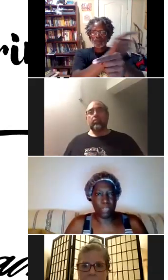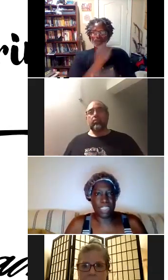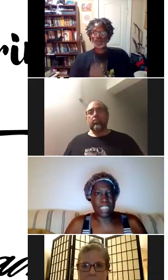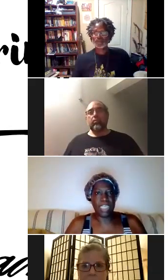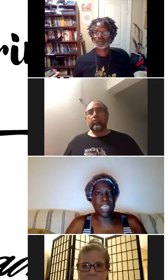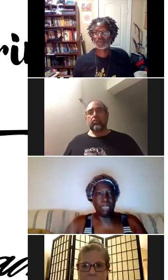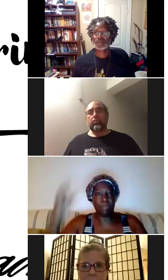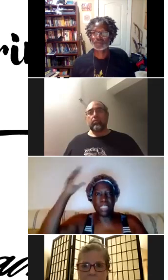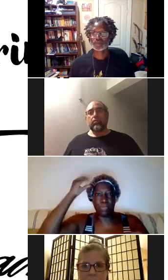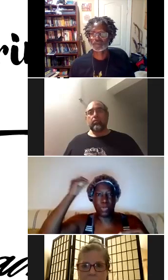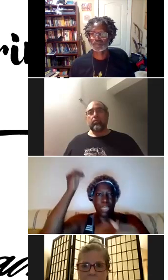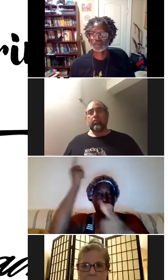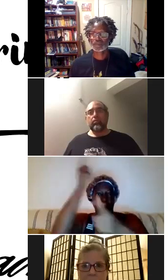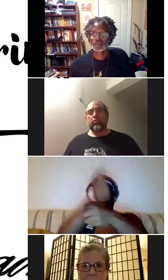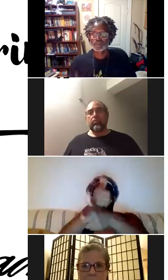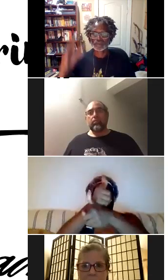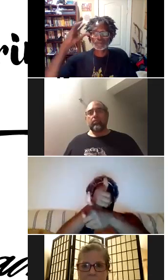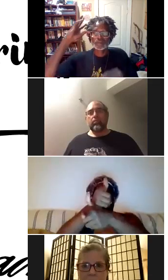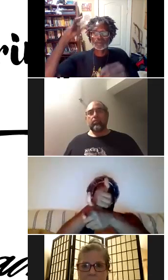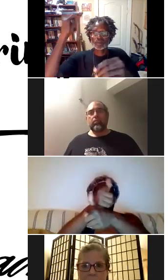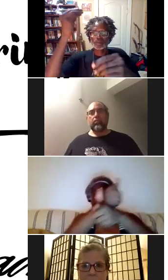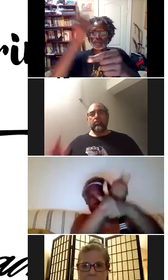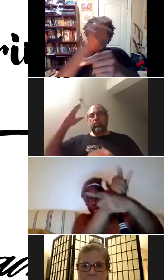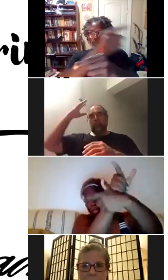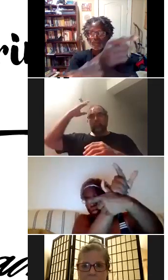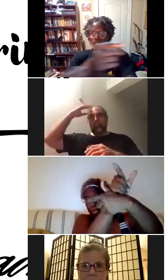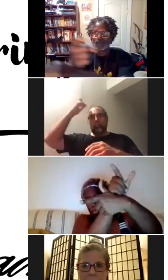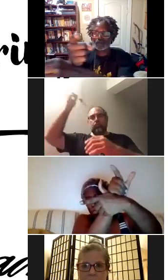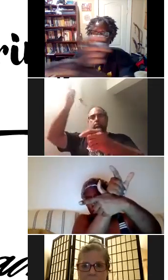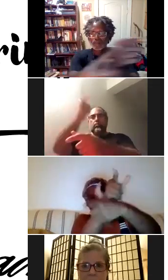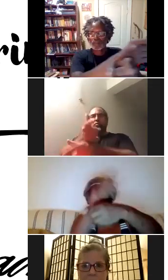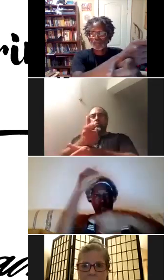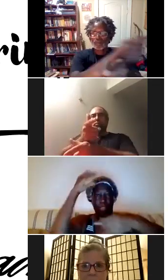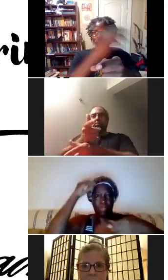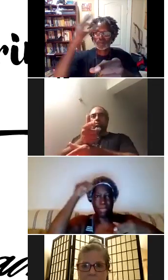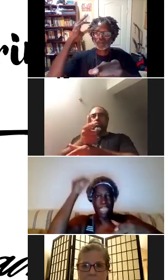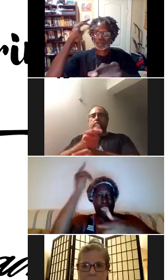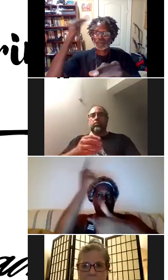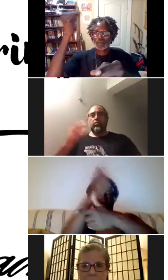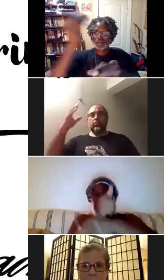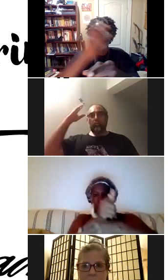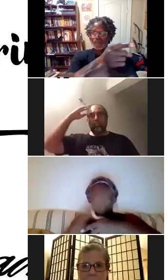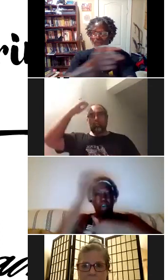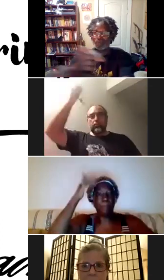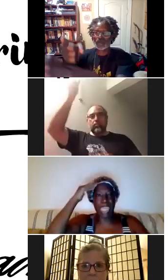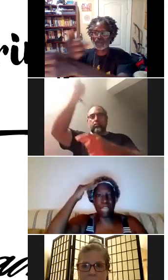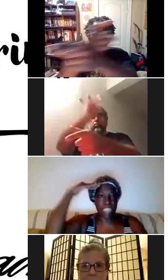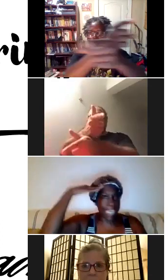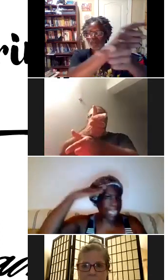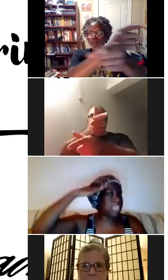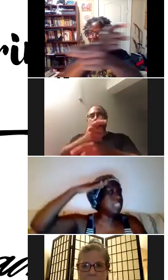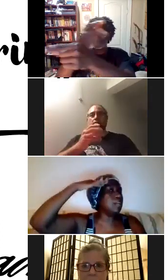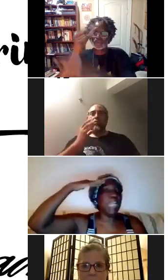And brother is the same, but it's boy for brother from the head. All